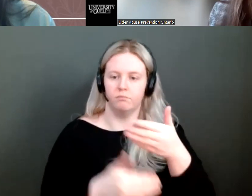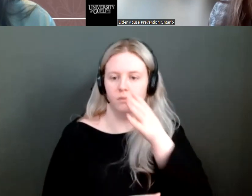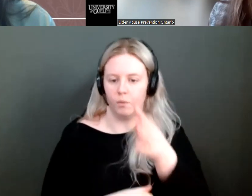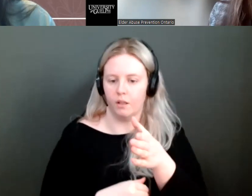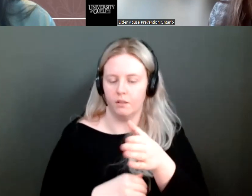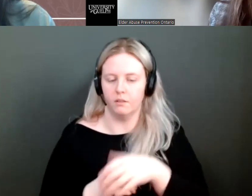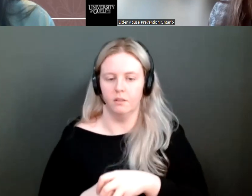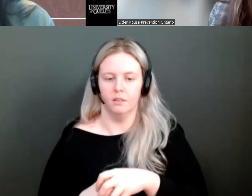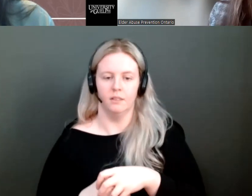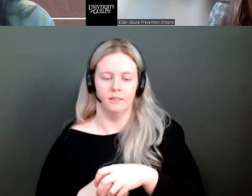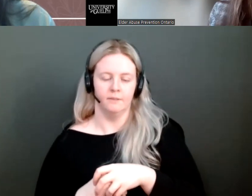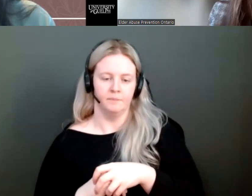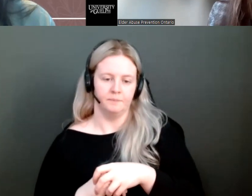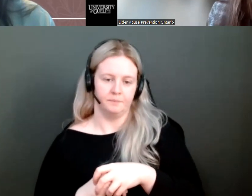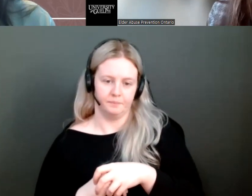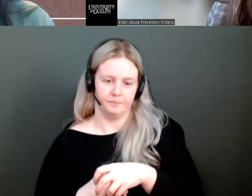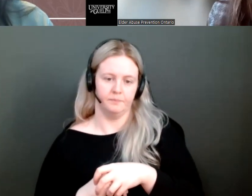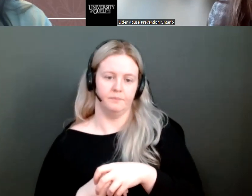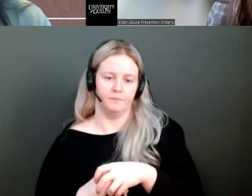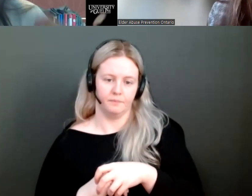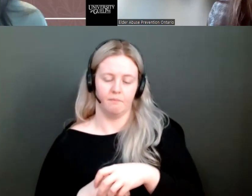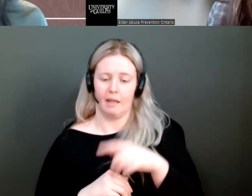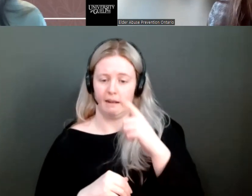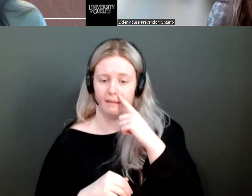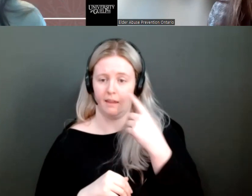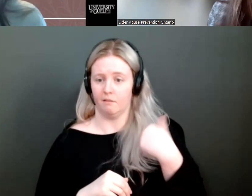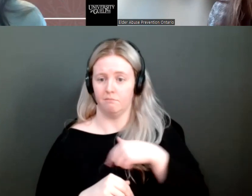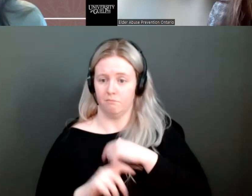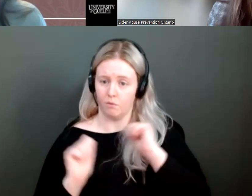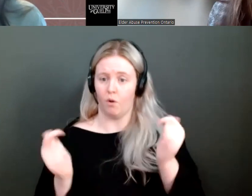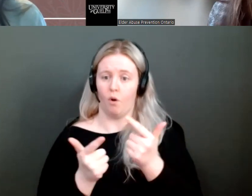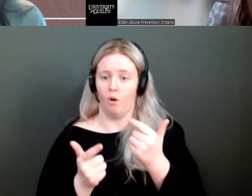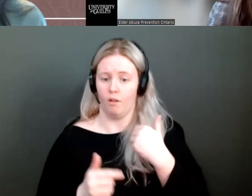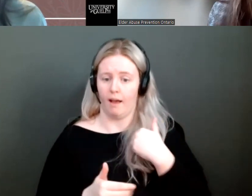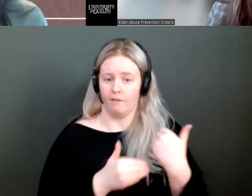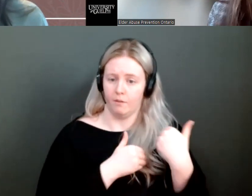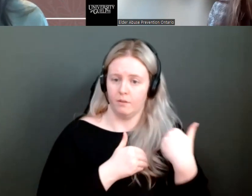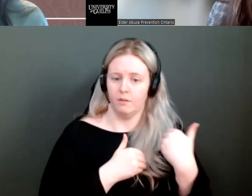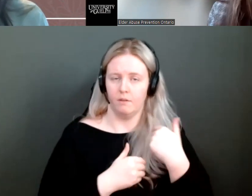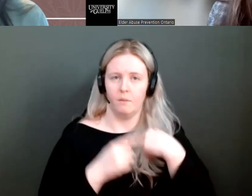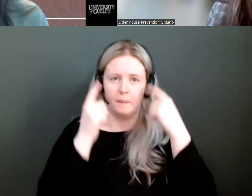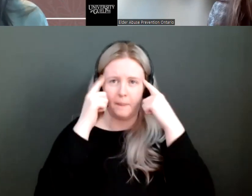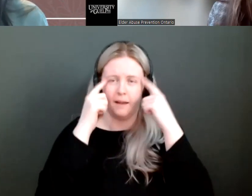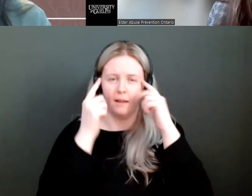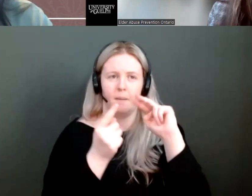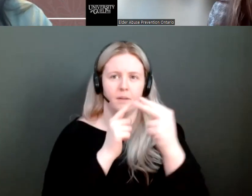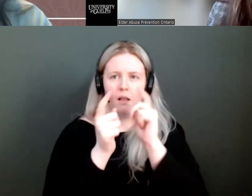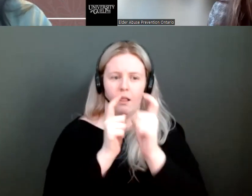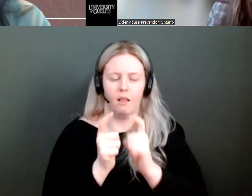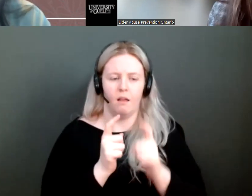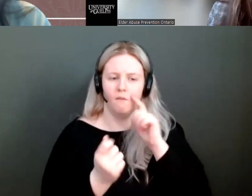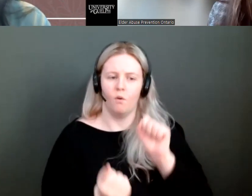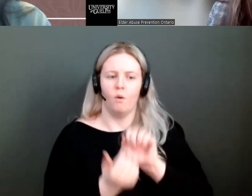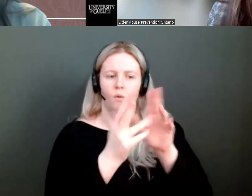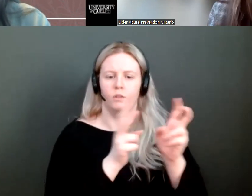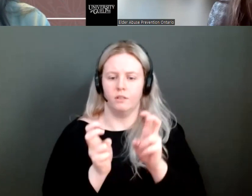we all have a responsibility to challenge our own way of thinking about different issues. And I think this is one of the issues that we